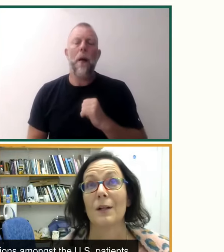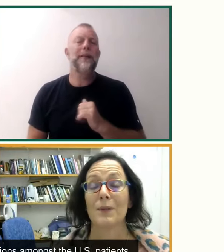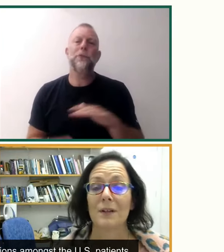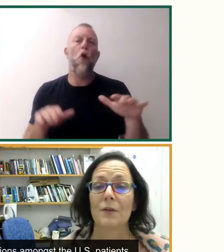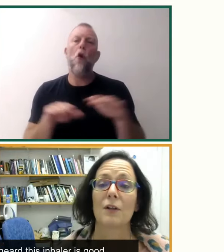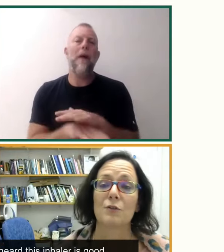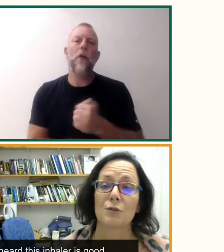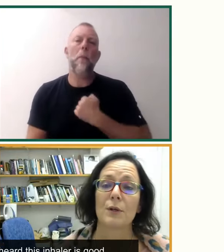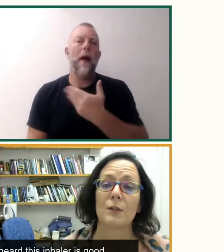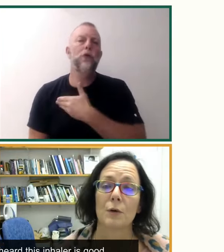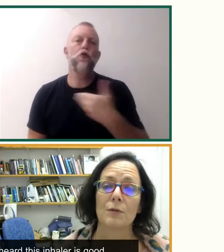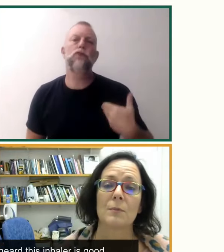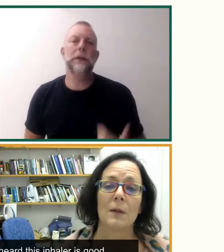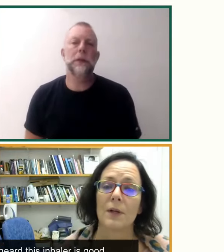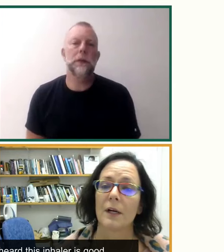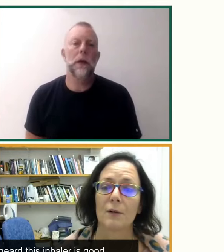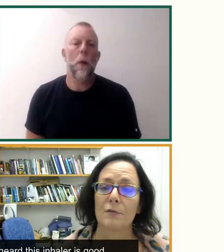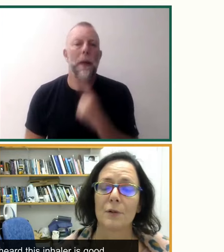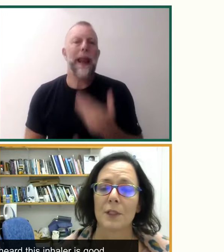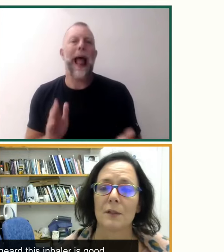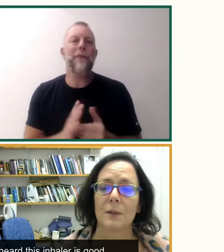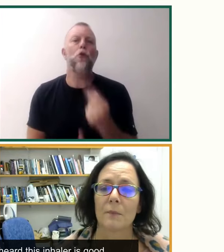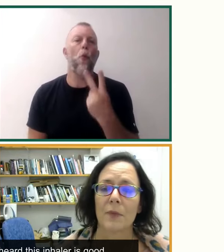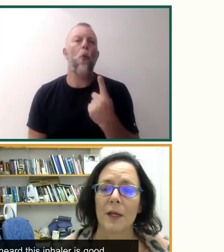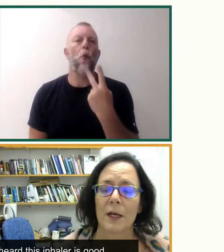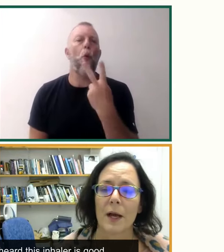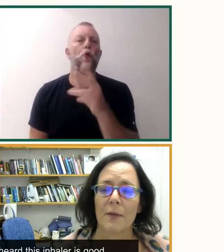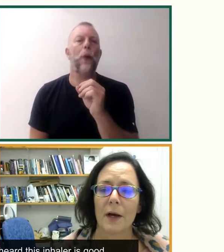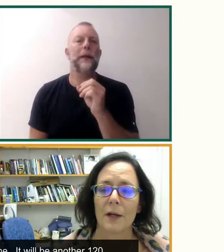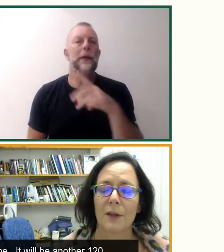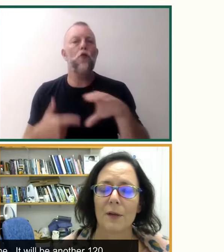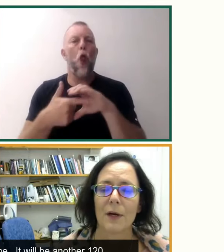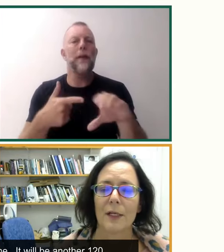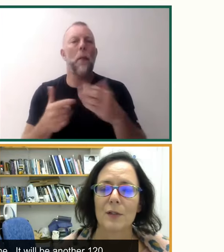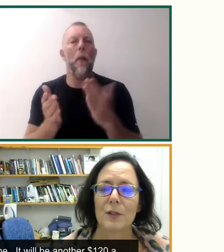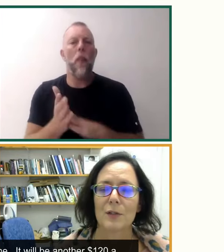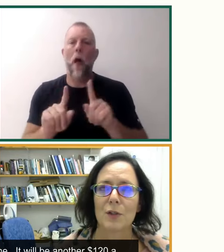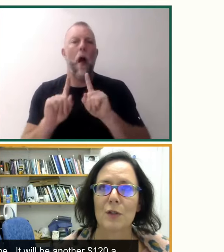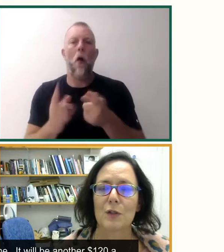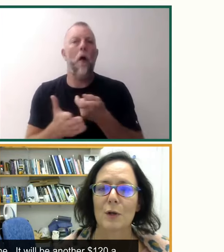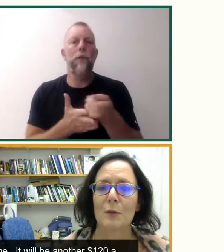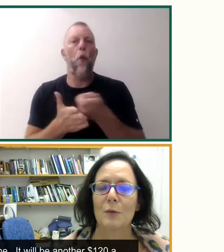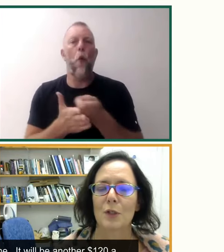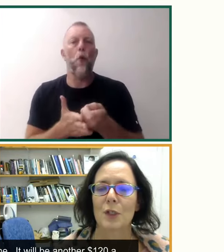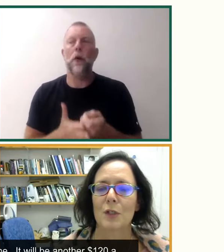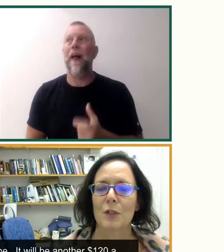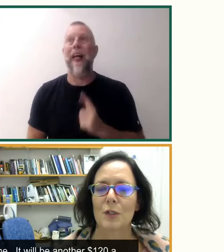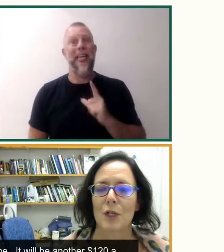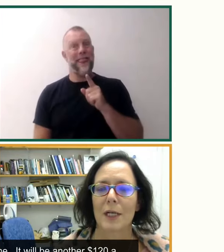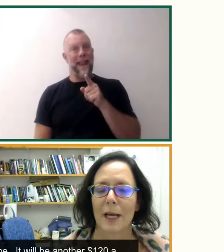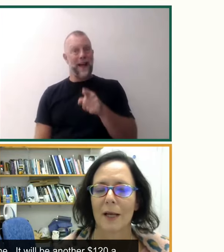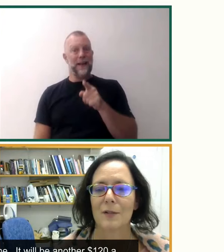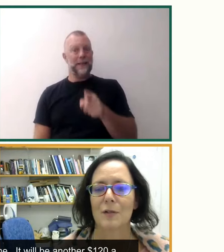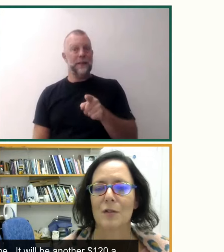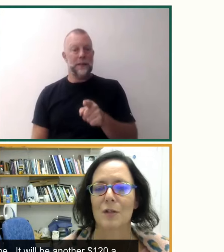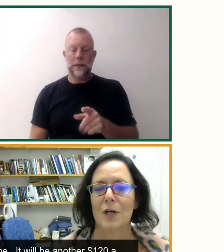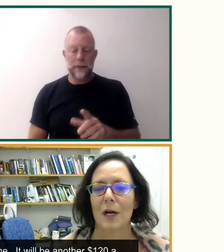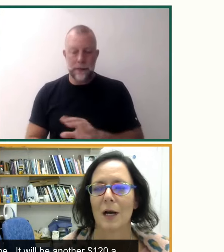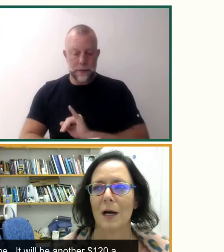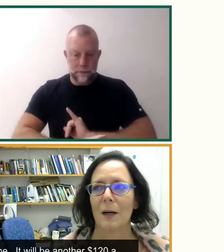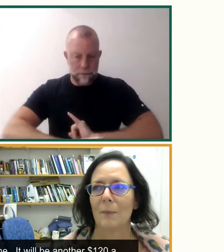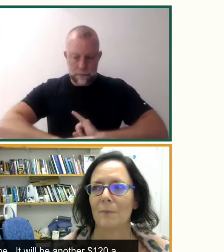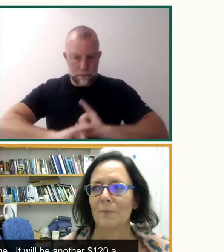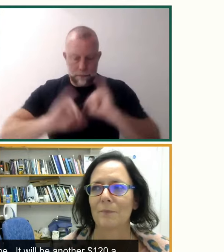me. It'll be another $120 a month. I can't afford it. And I think that is just so chilling and